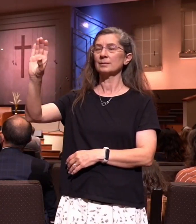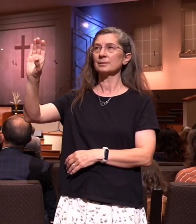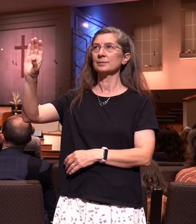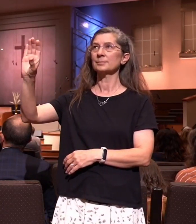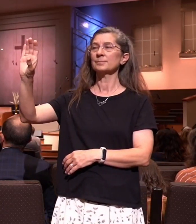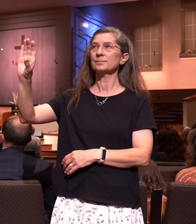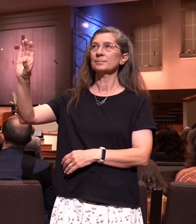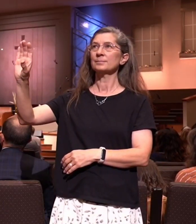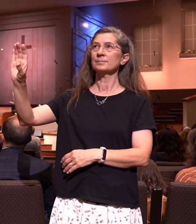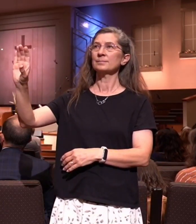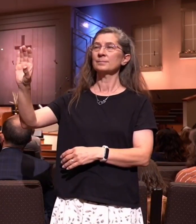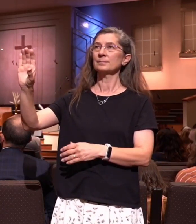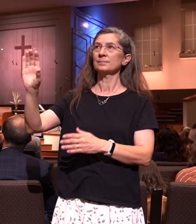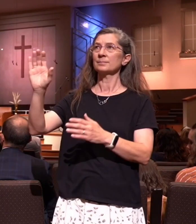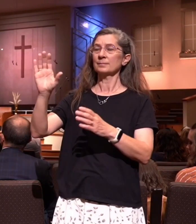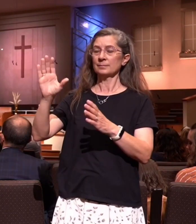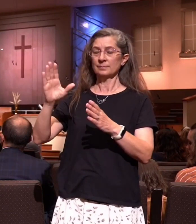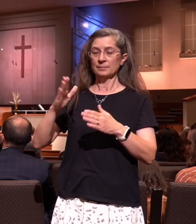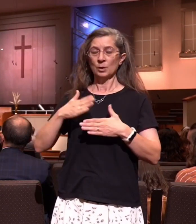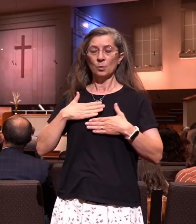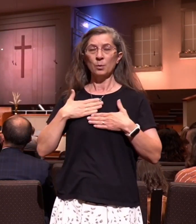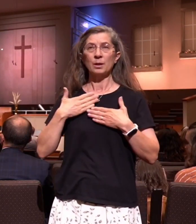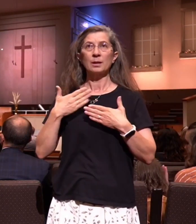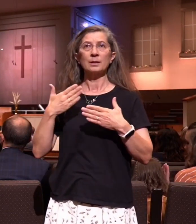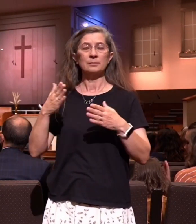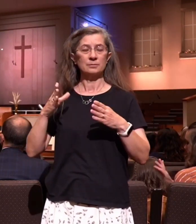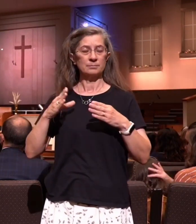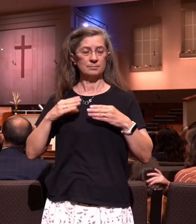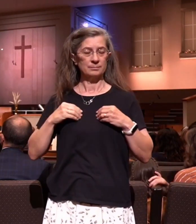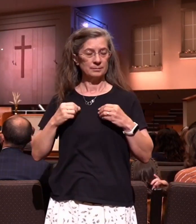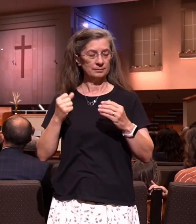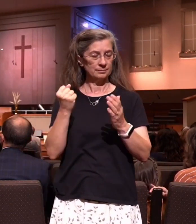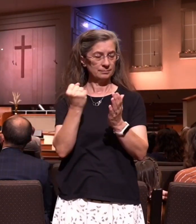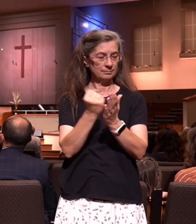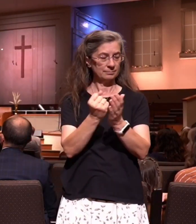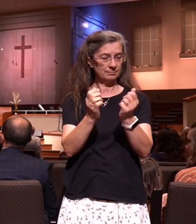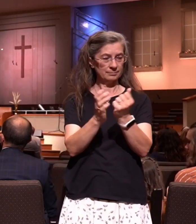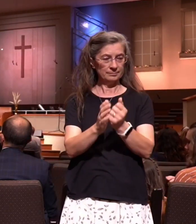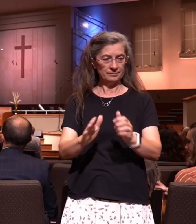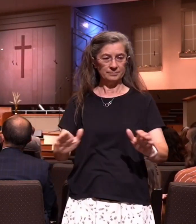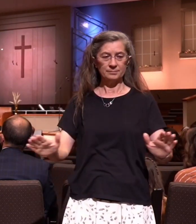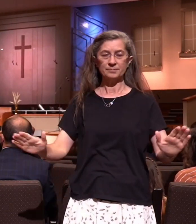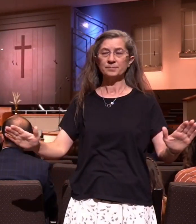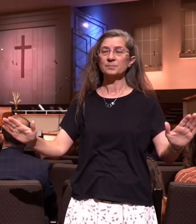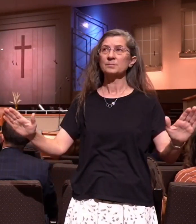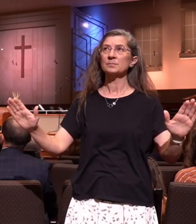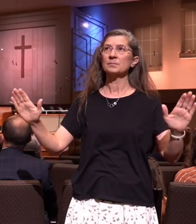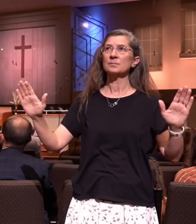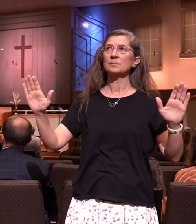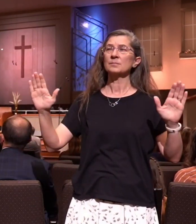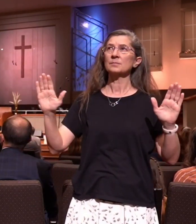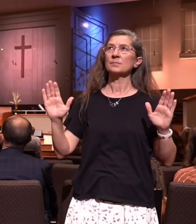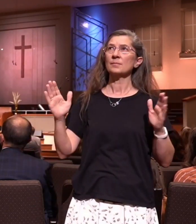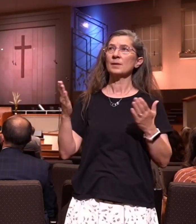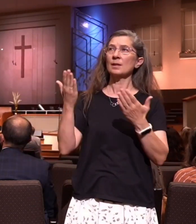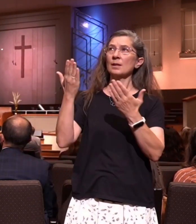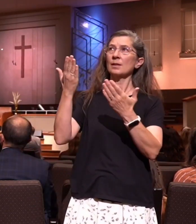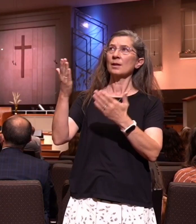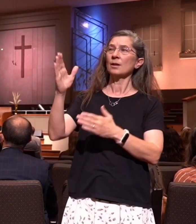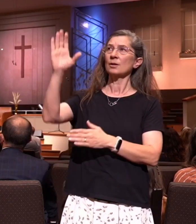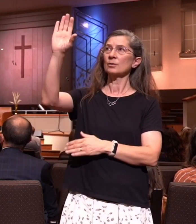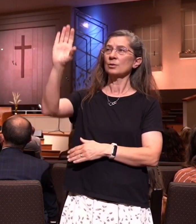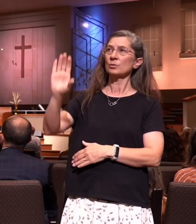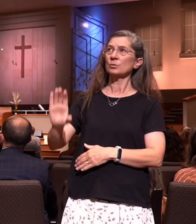all. Without a word, God's heart was heard, for the